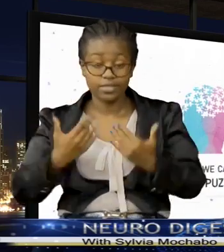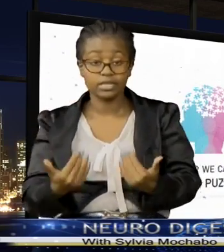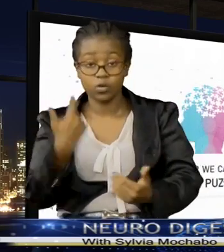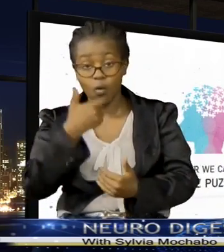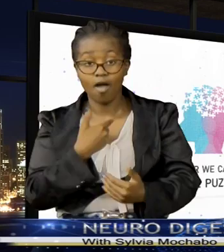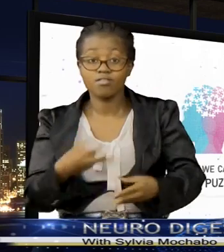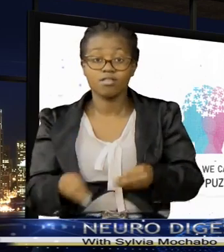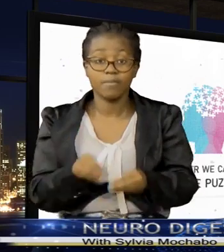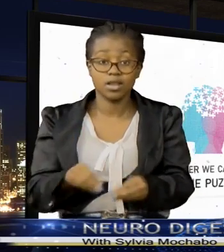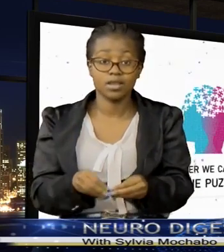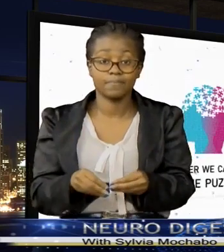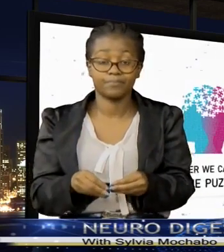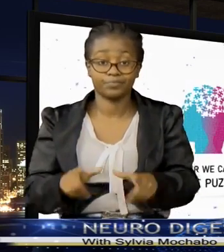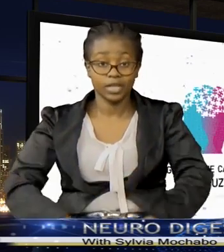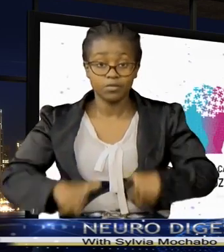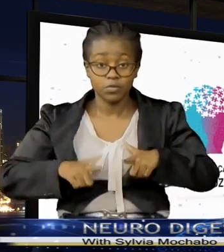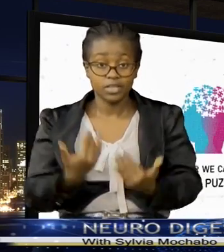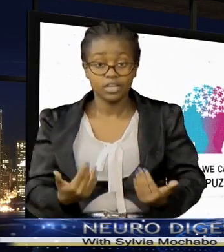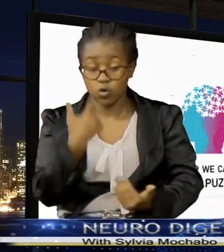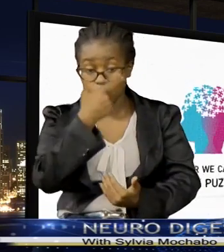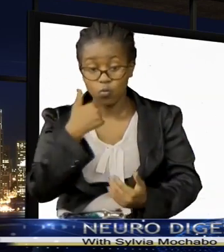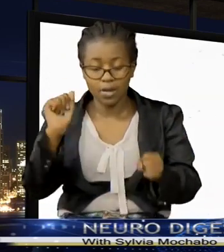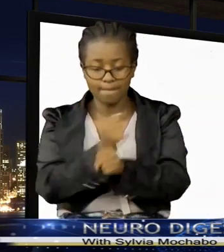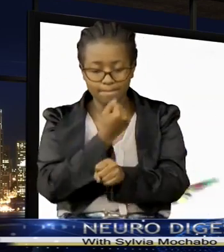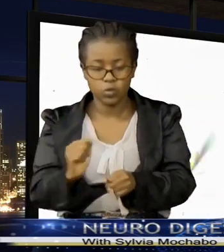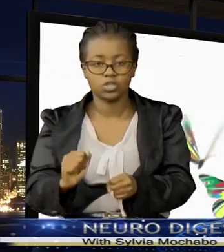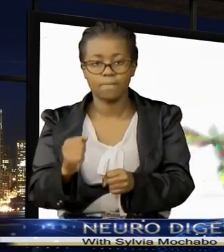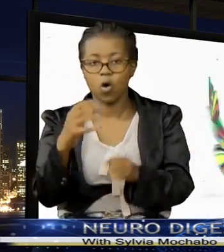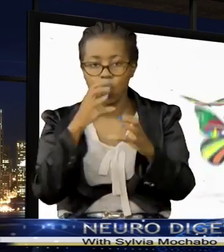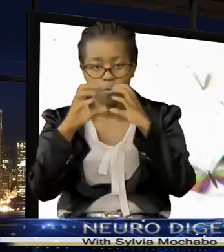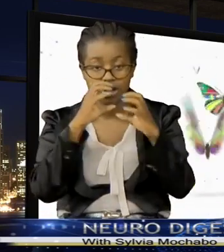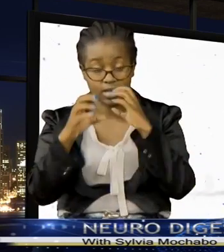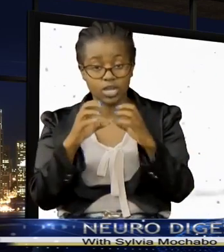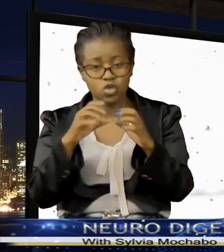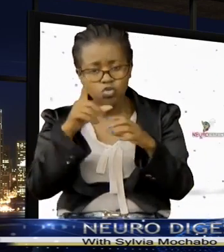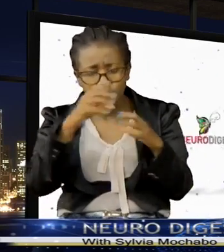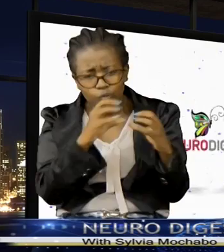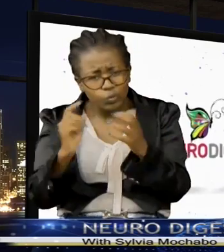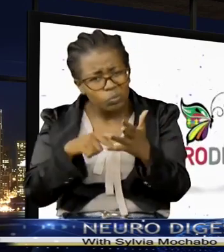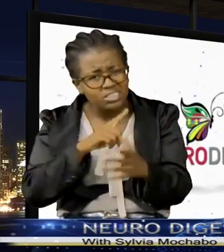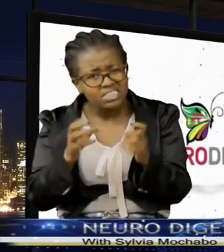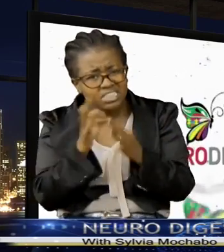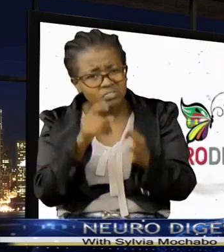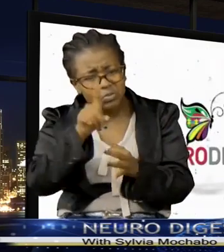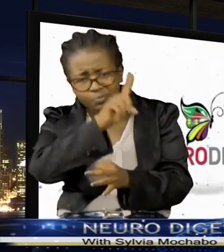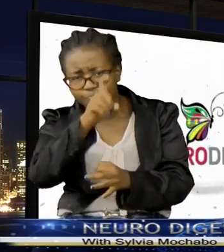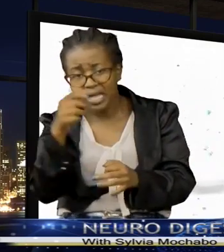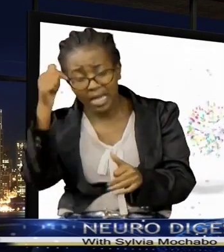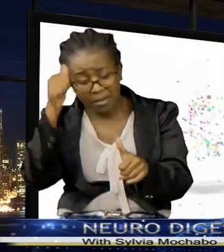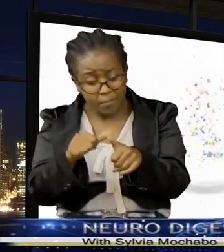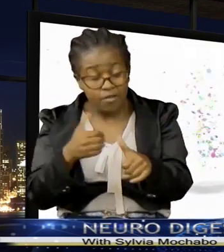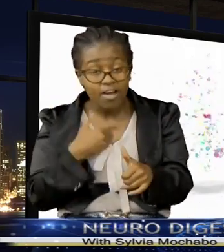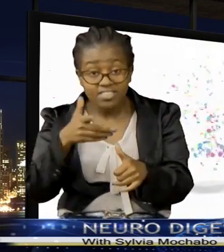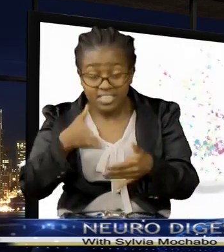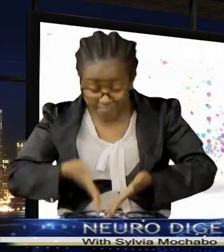a disability, and living with a child who you cannot communicate to. What would you do if it was you? Remember, when you get this